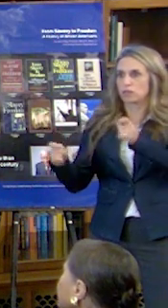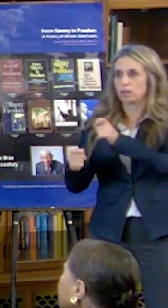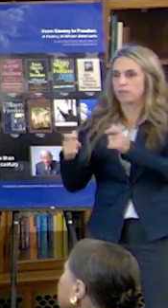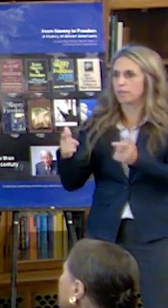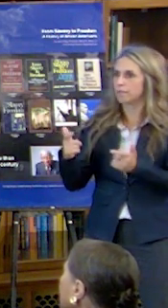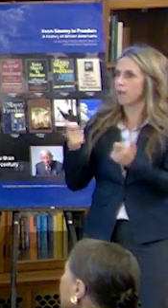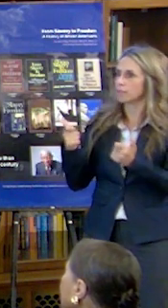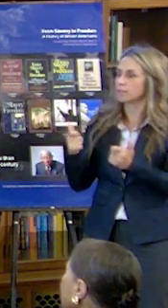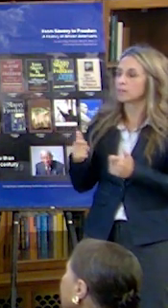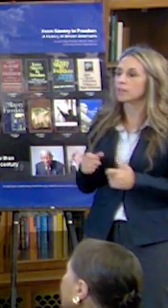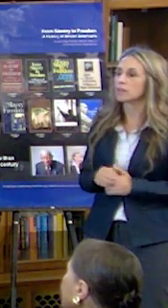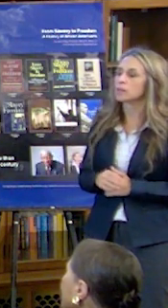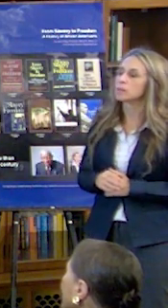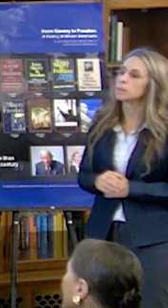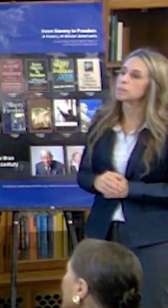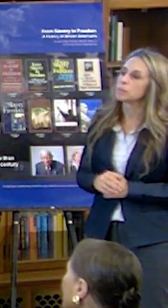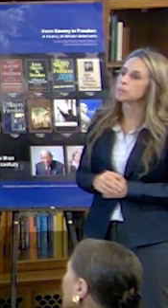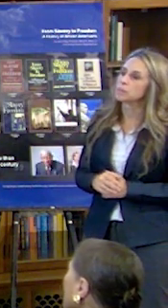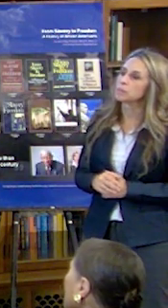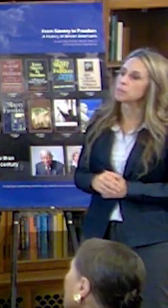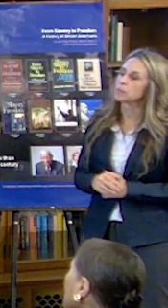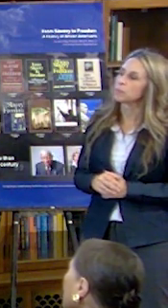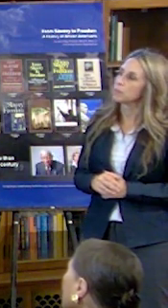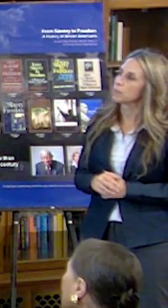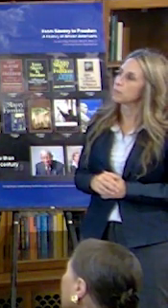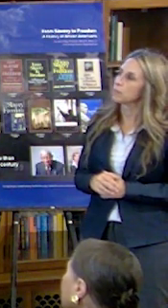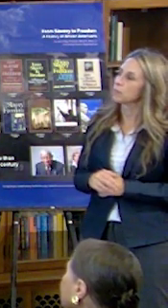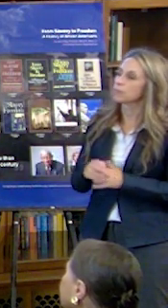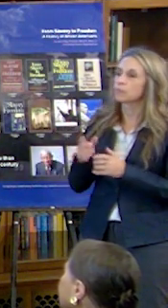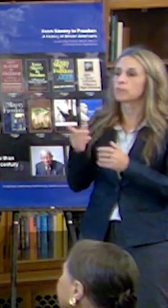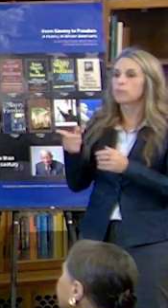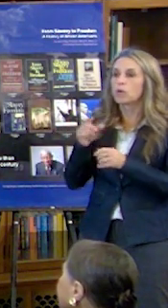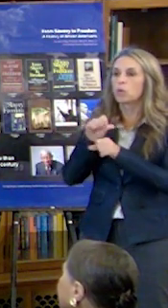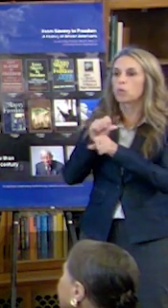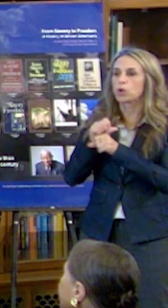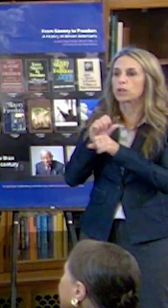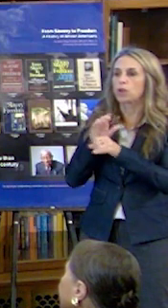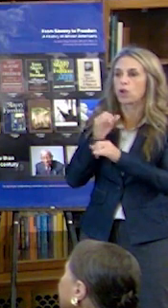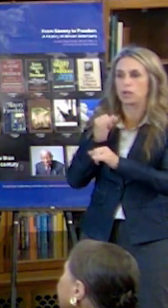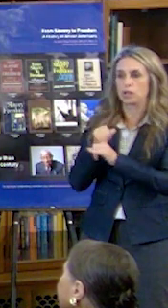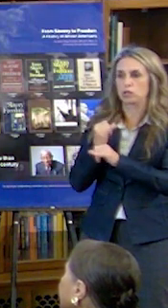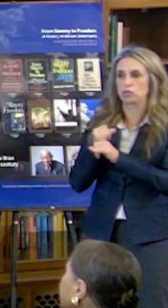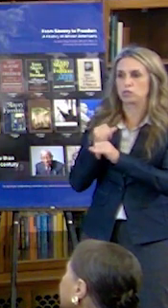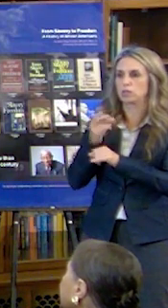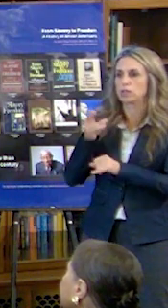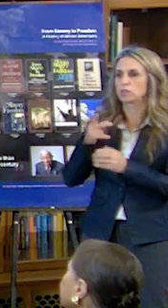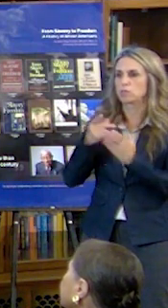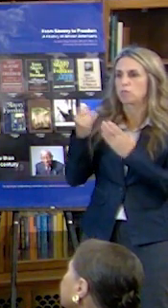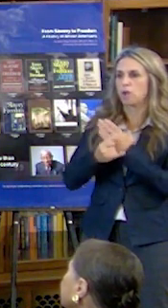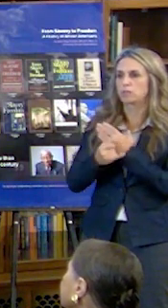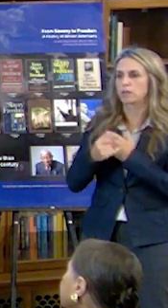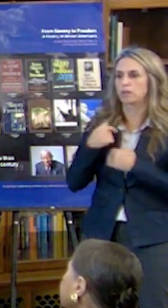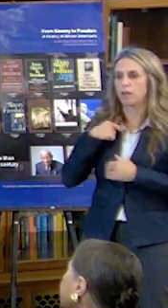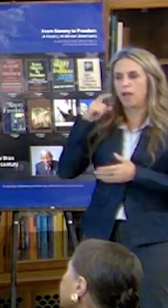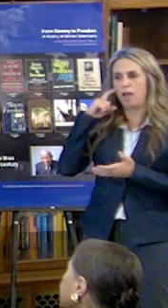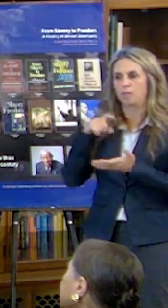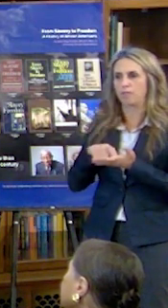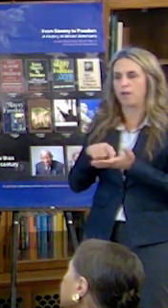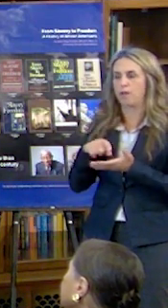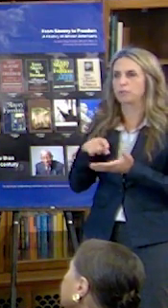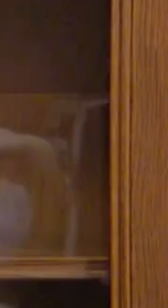going to be one of the things that been working on this institutional history project that uh I